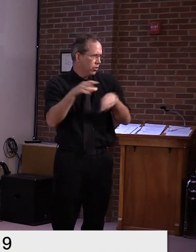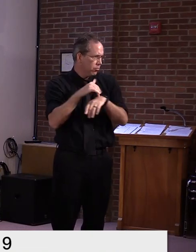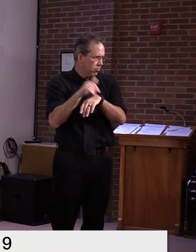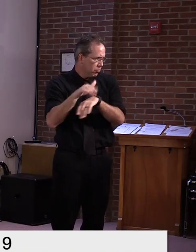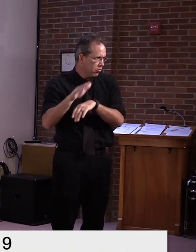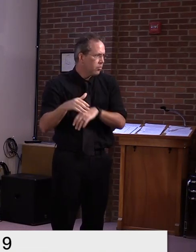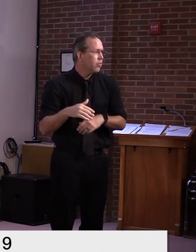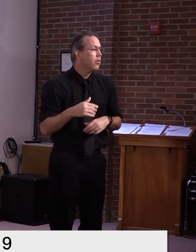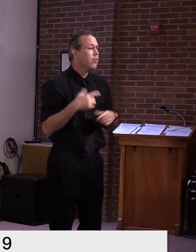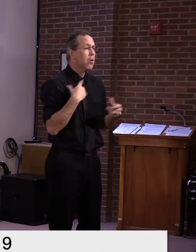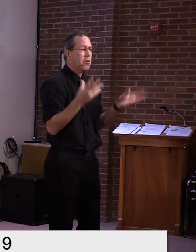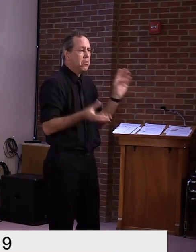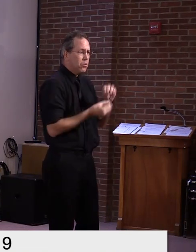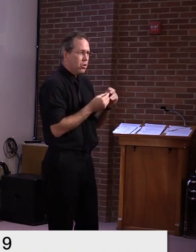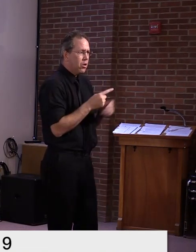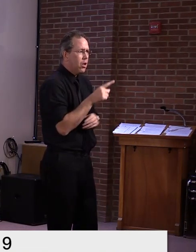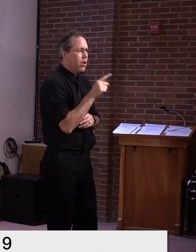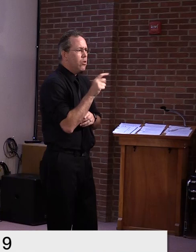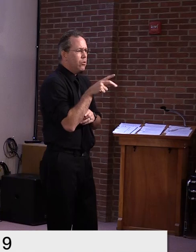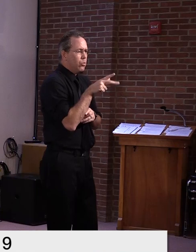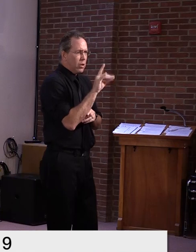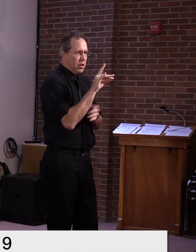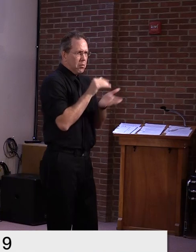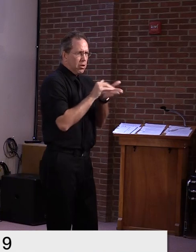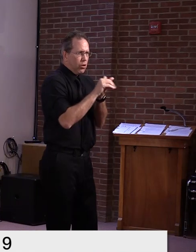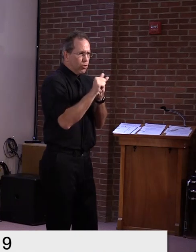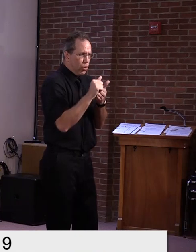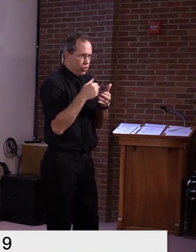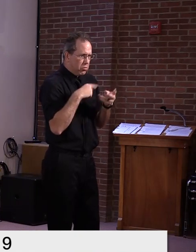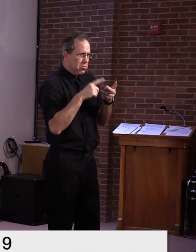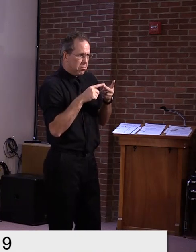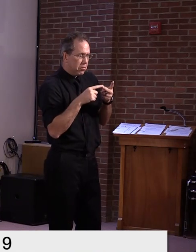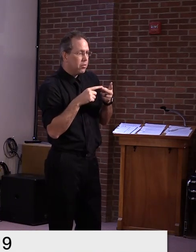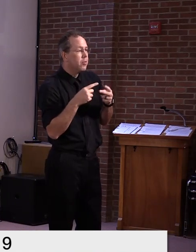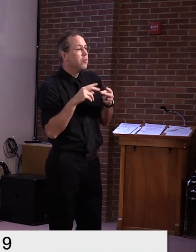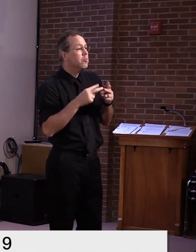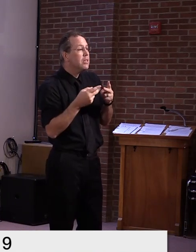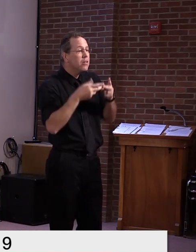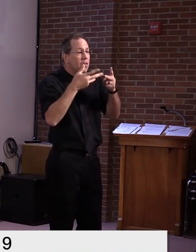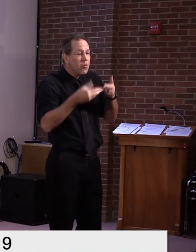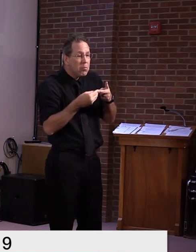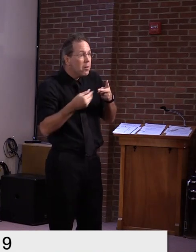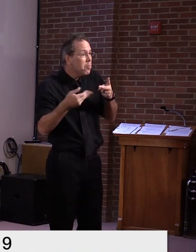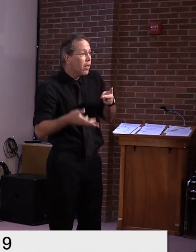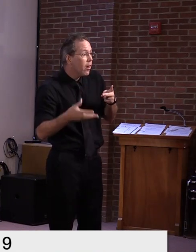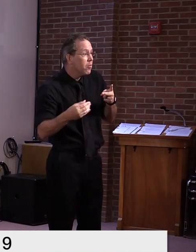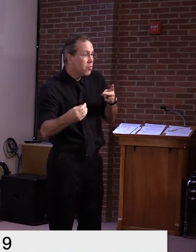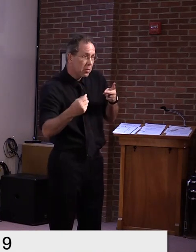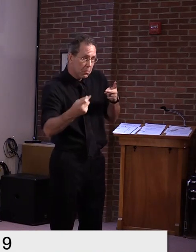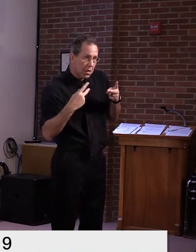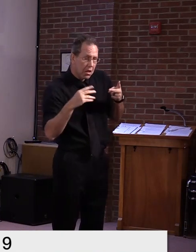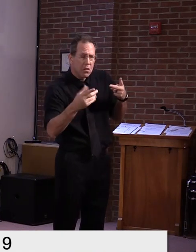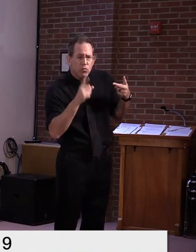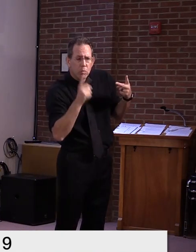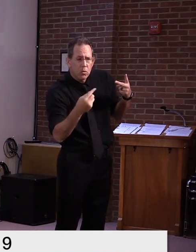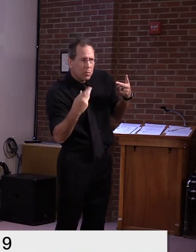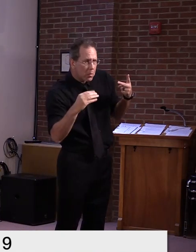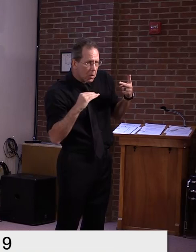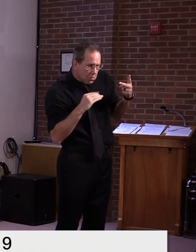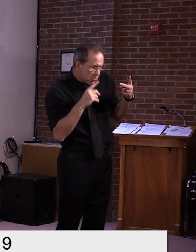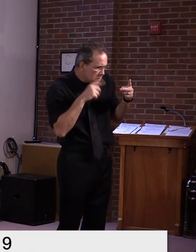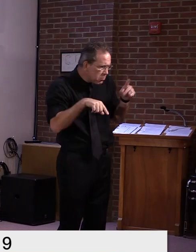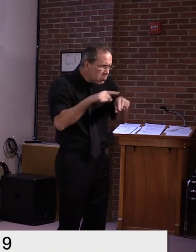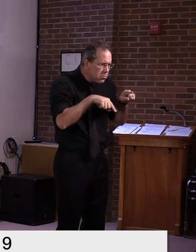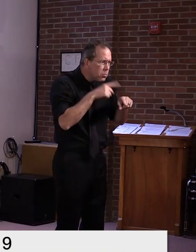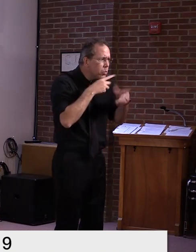$28 million. The grant review team still has many applications to review and is currently working daily on